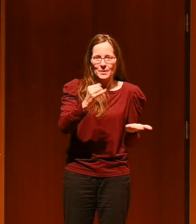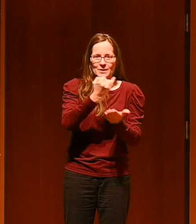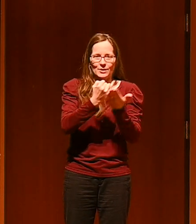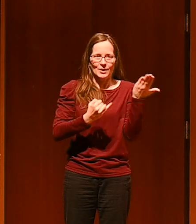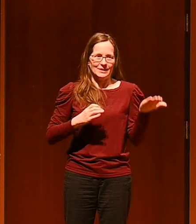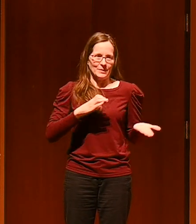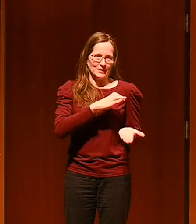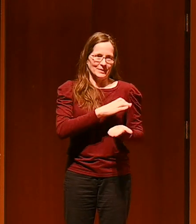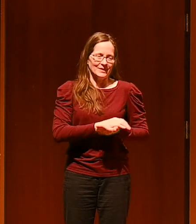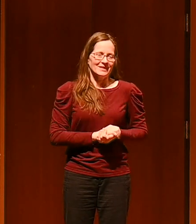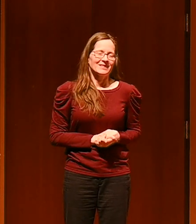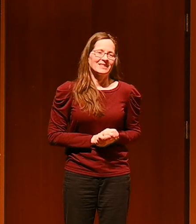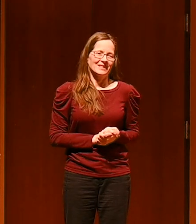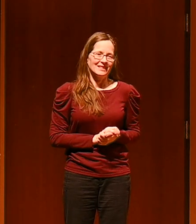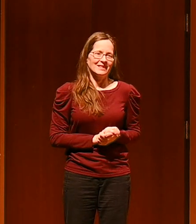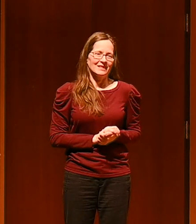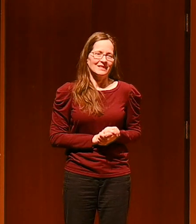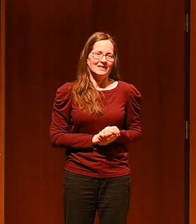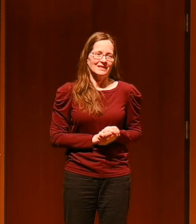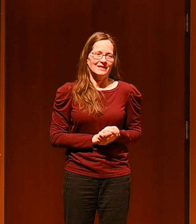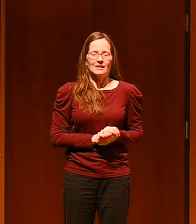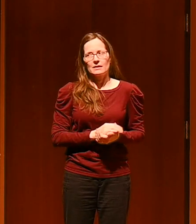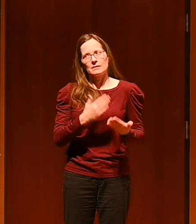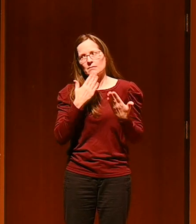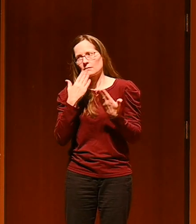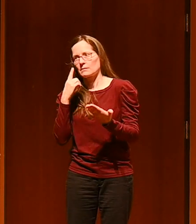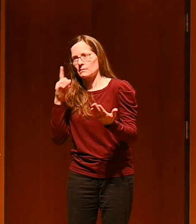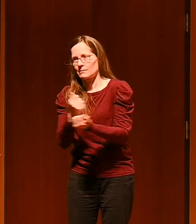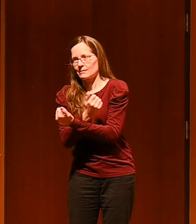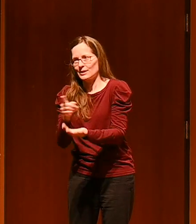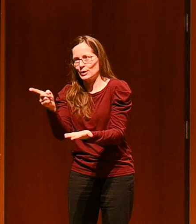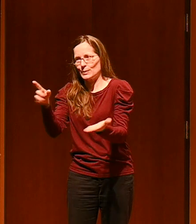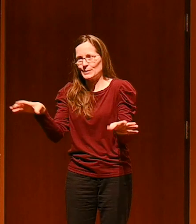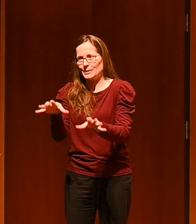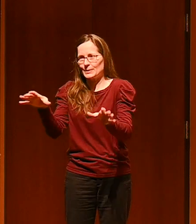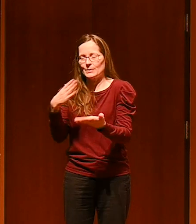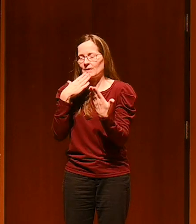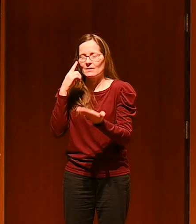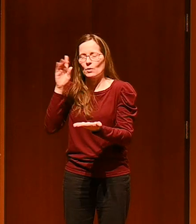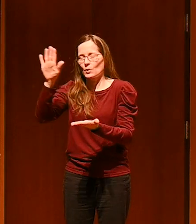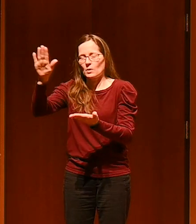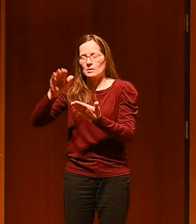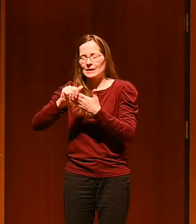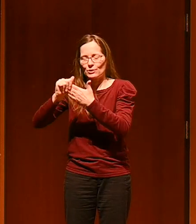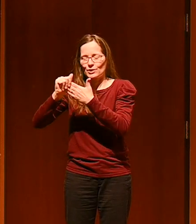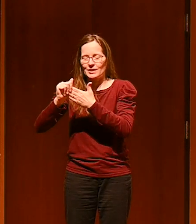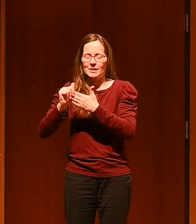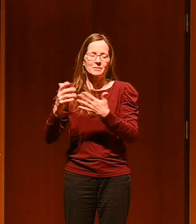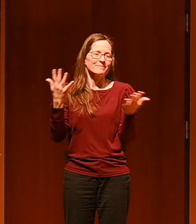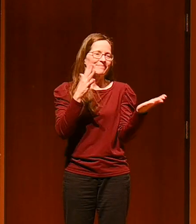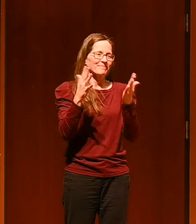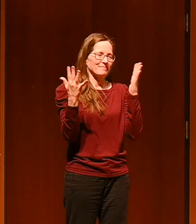Council, which is for all that you do. Thank you so much for your leadership in the arts.